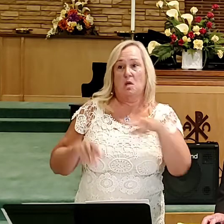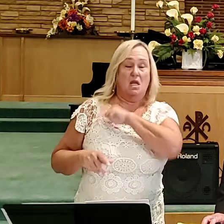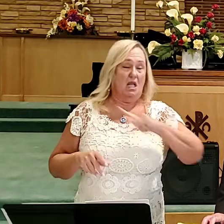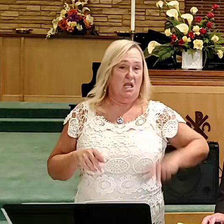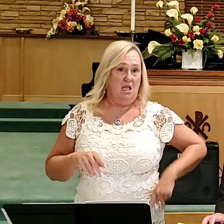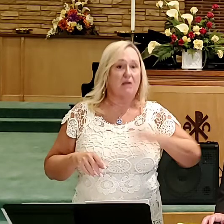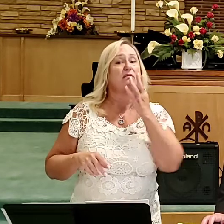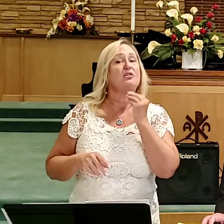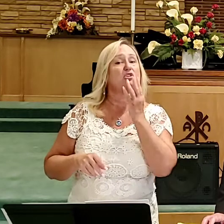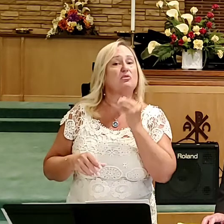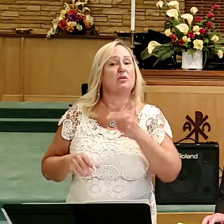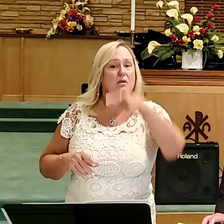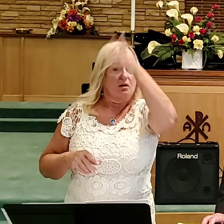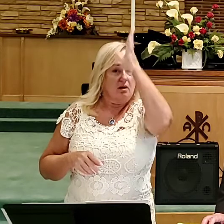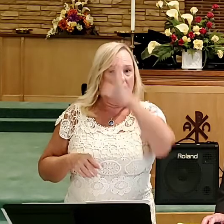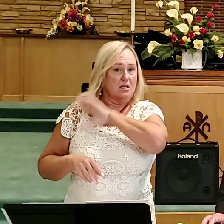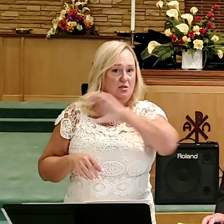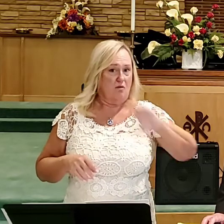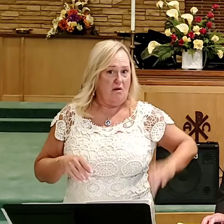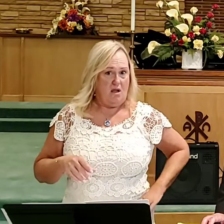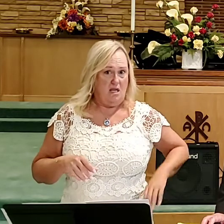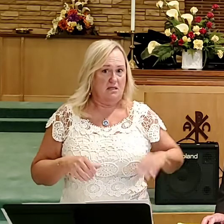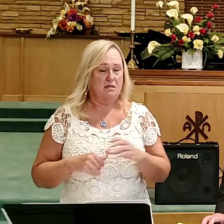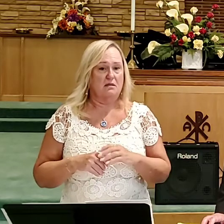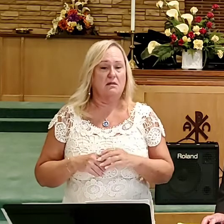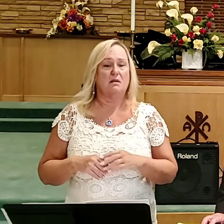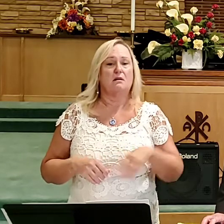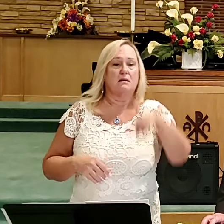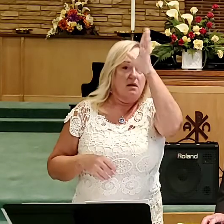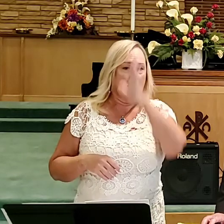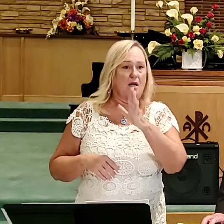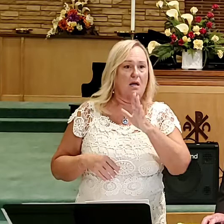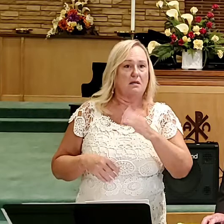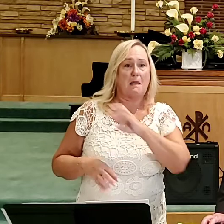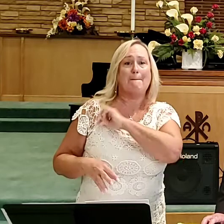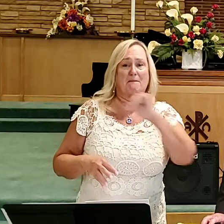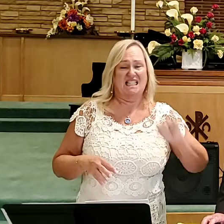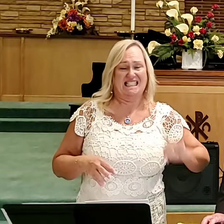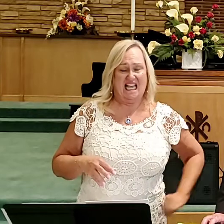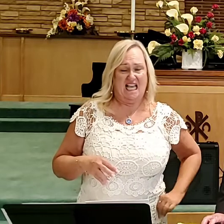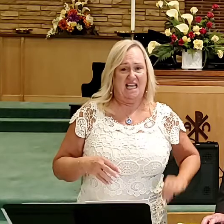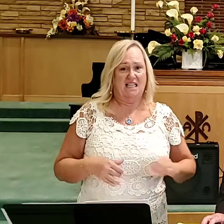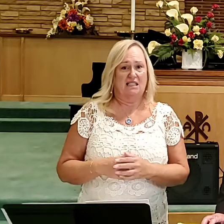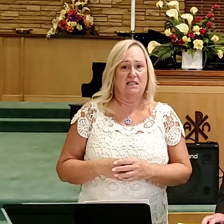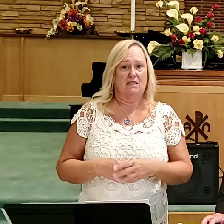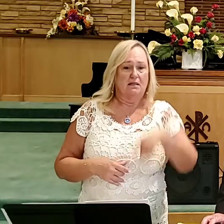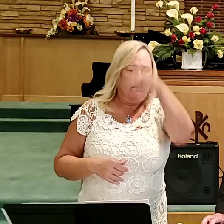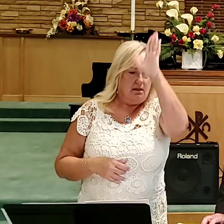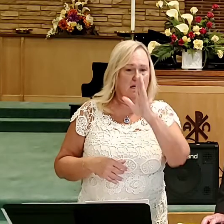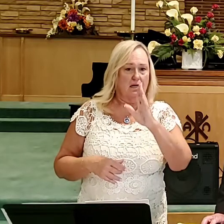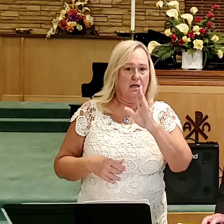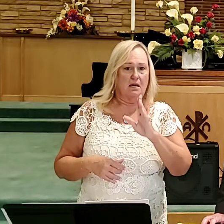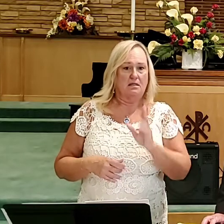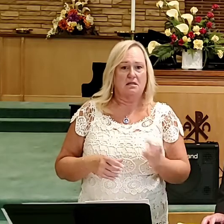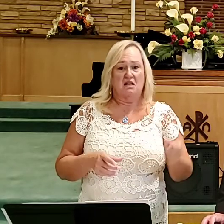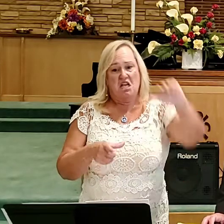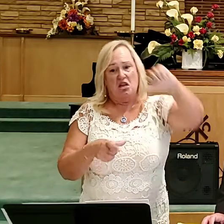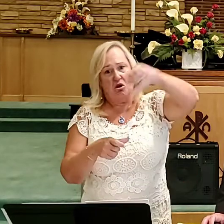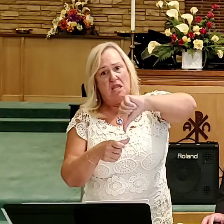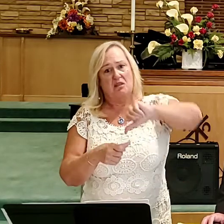Jews, or God's Christ, God's Messiah, God's Anointed